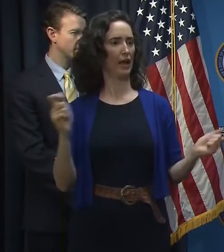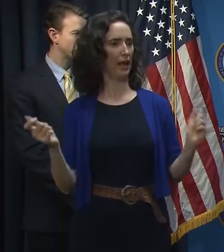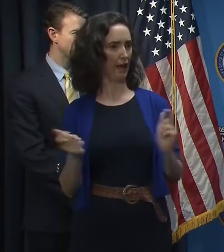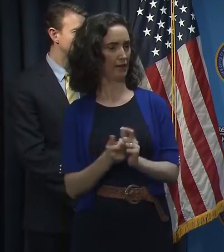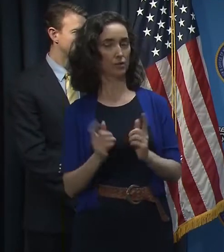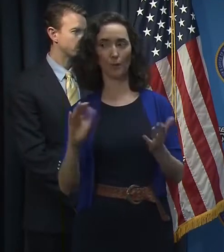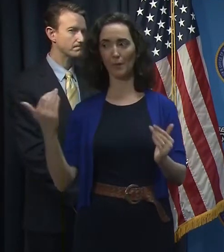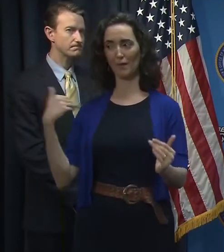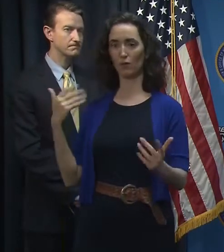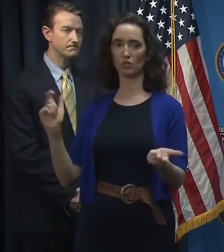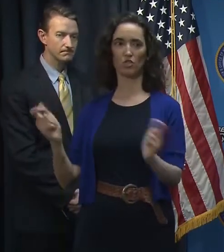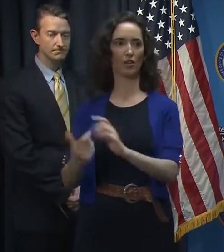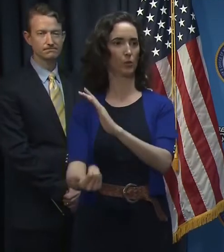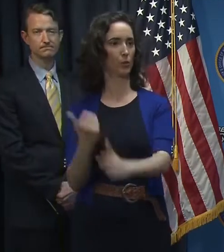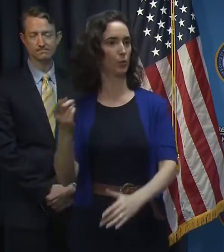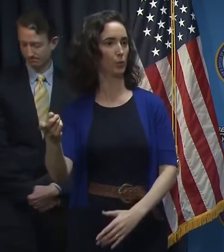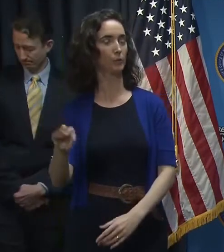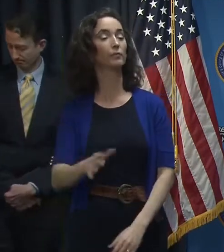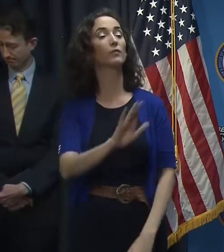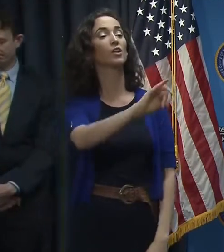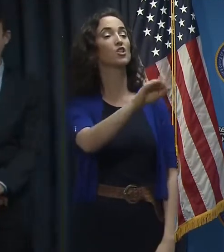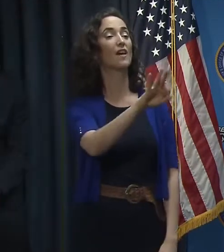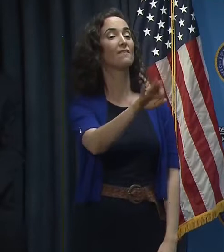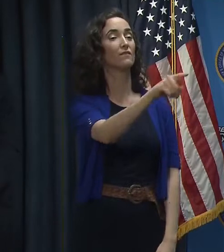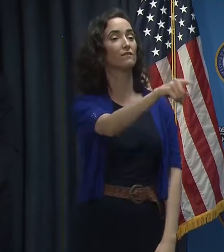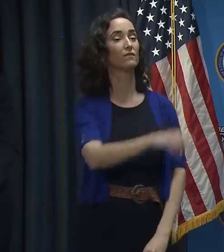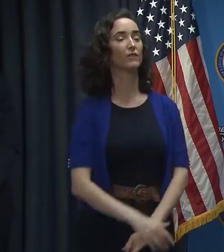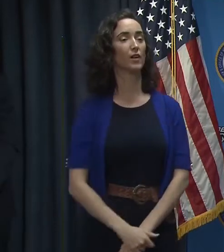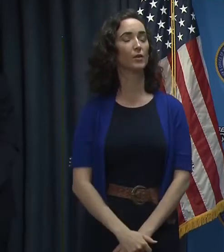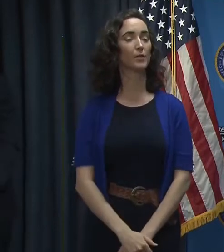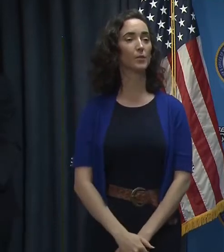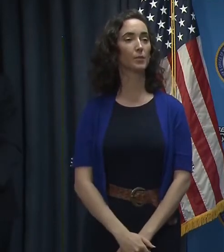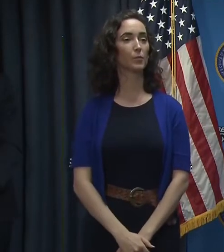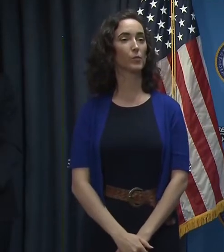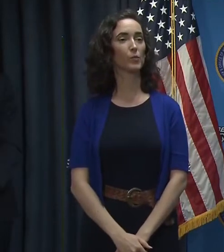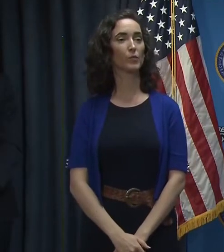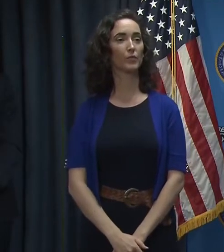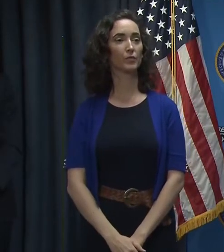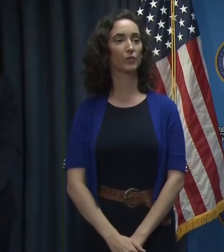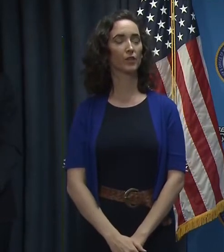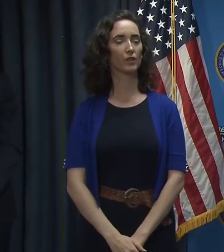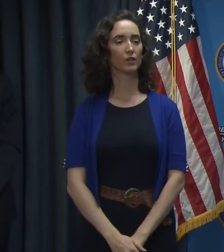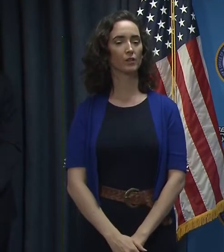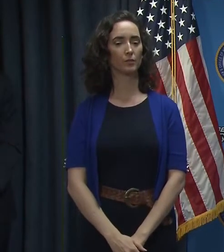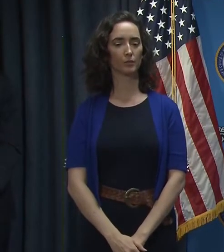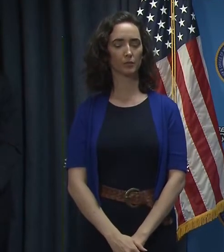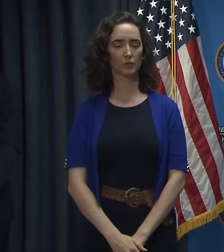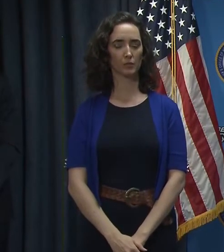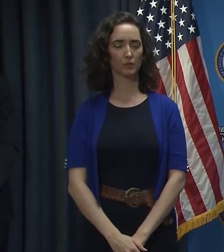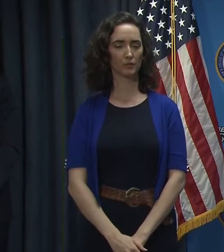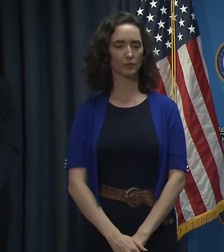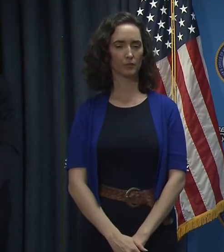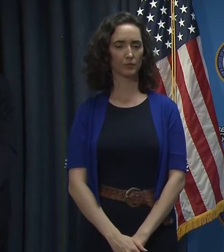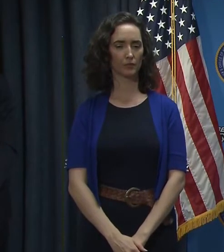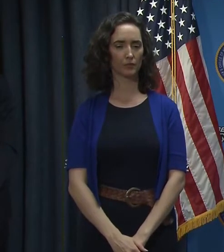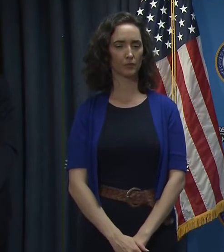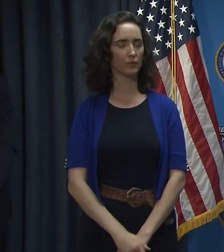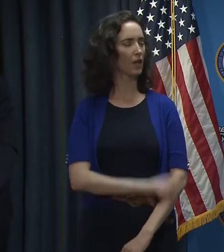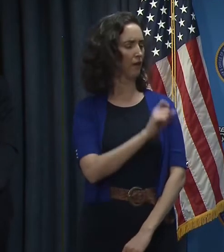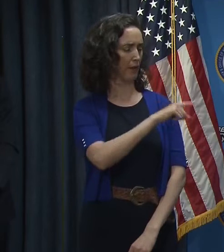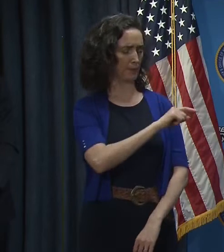doing. Yes, sir, Jeff? Is there actually a scientific study that shows that the